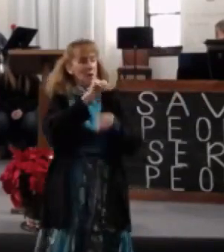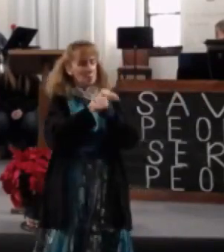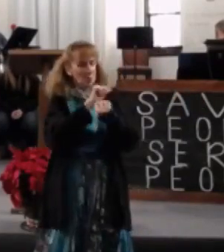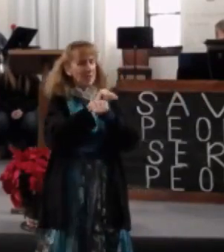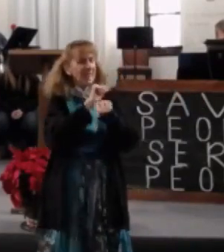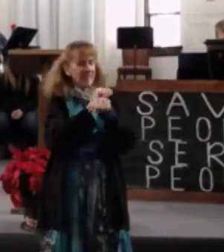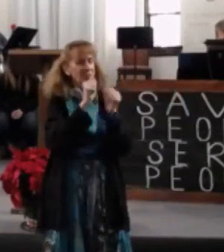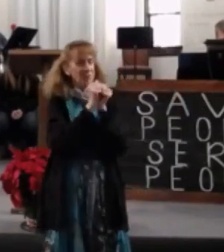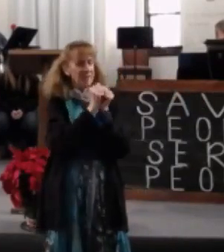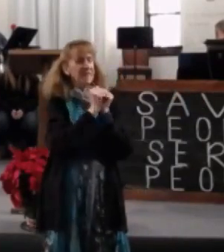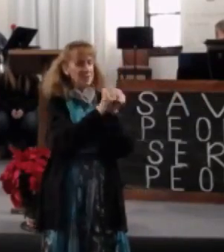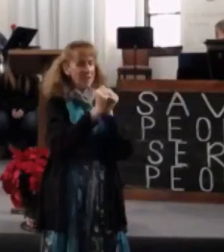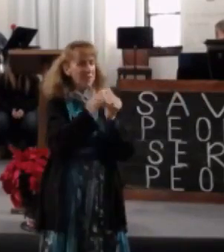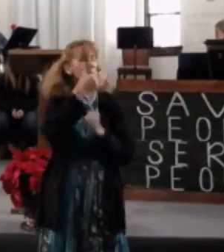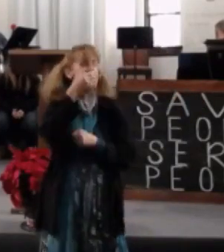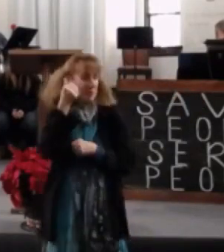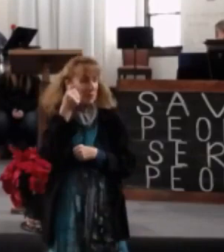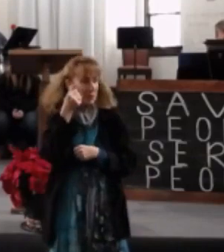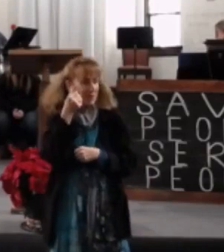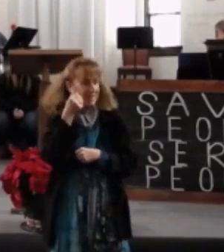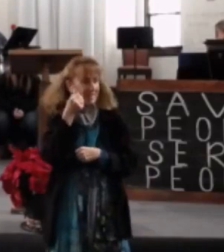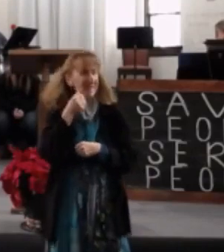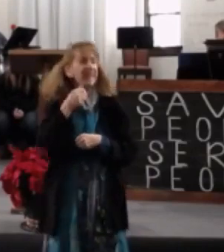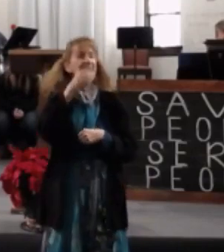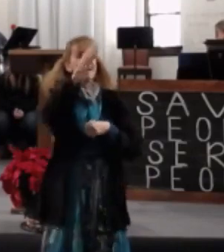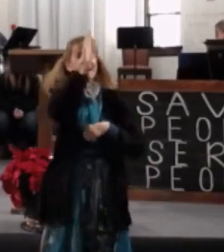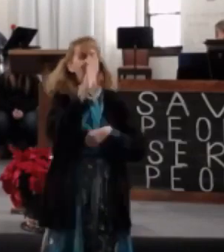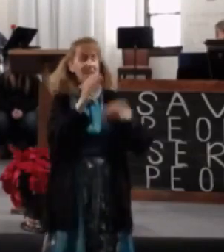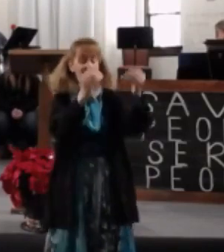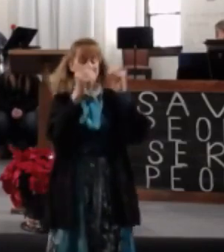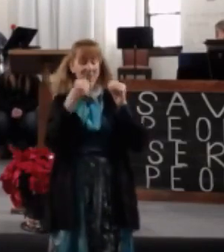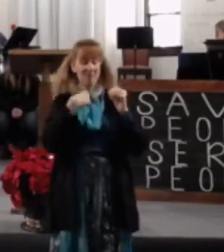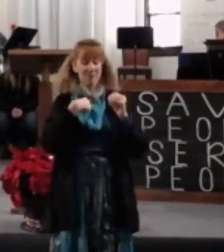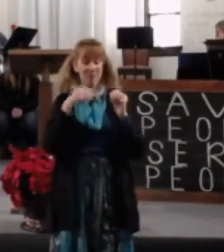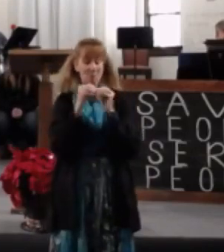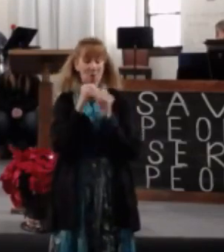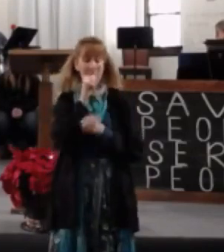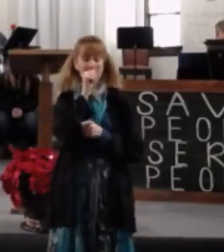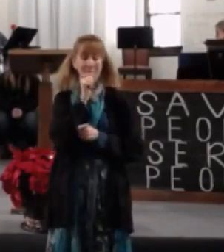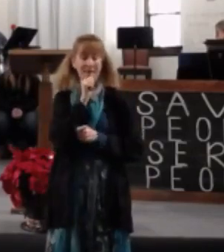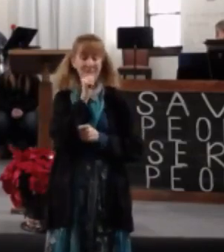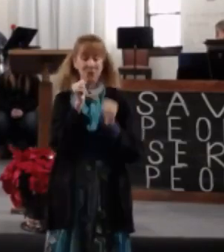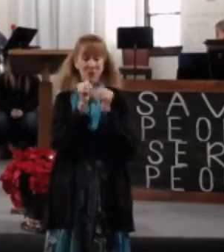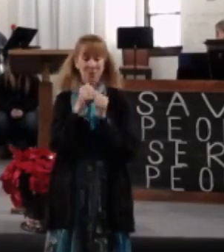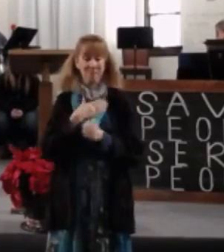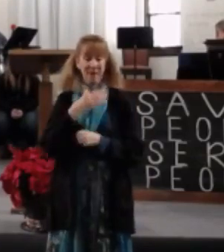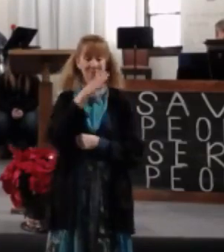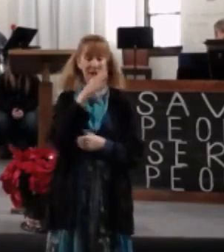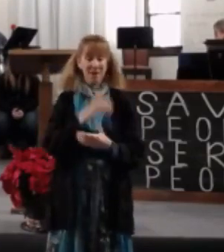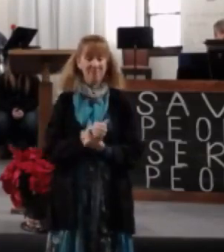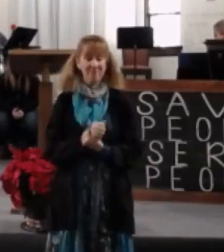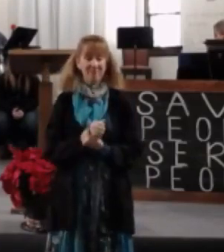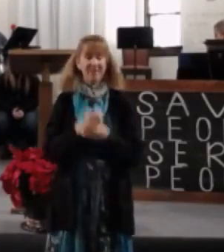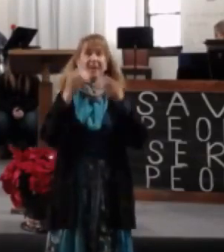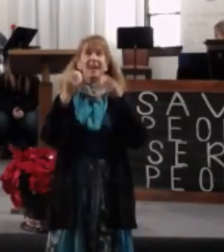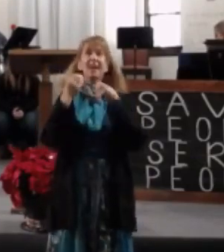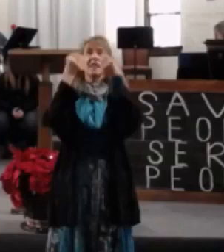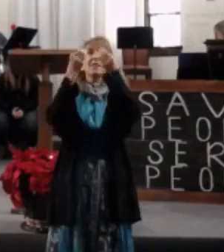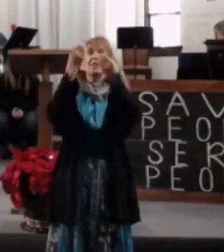trying, but with God's help, I will bite my tongue more and give him thanks.